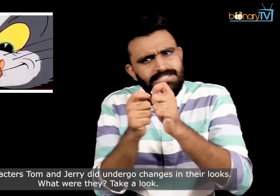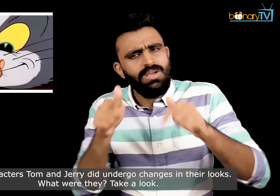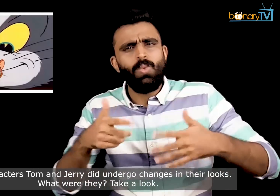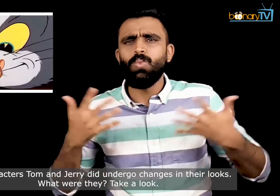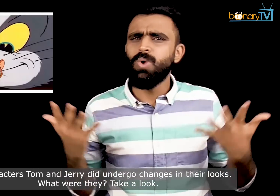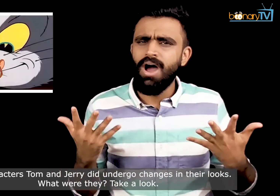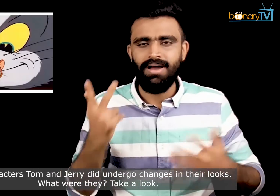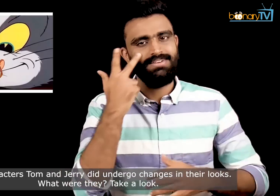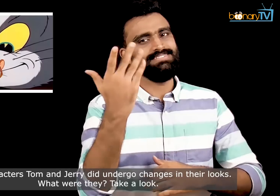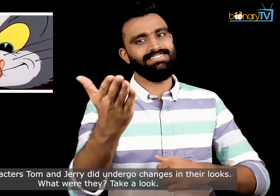they? Take a look.